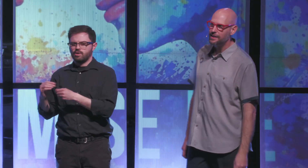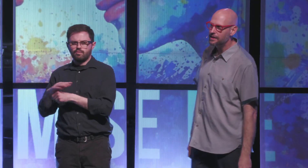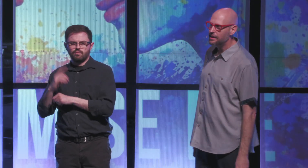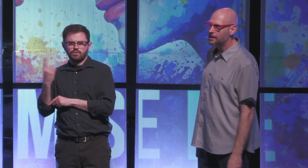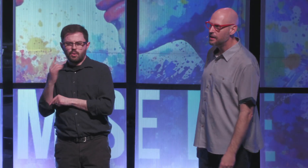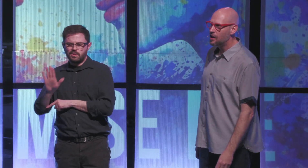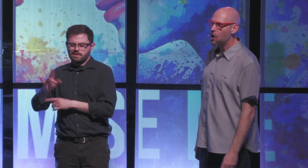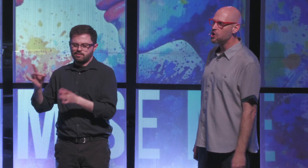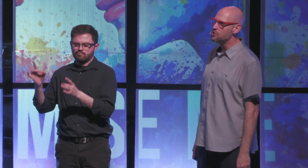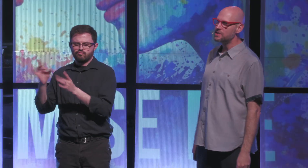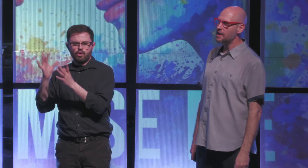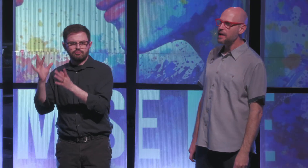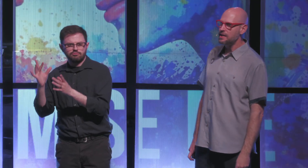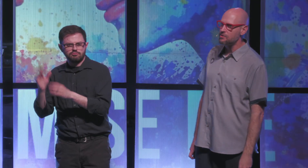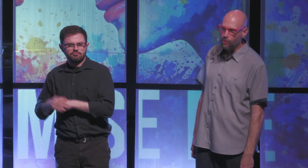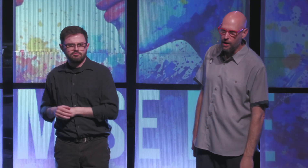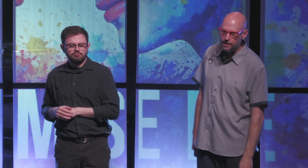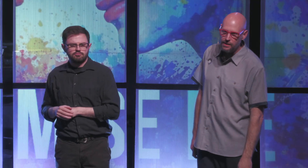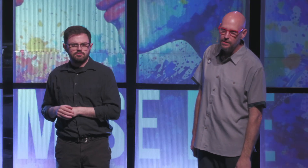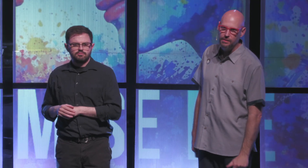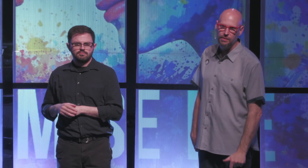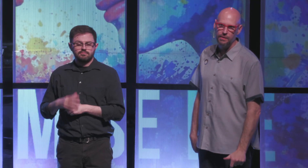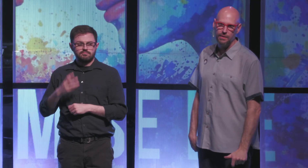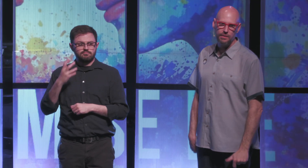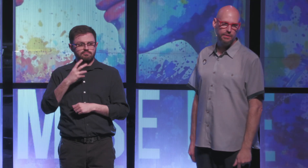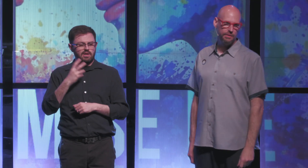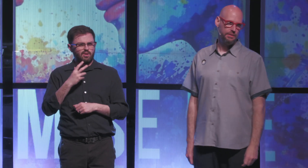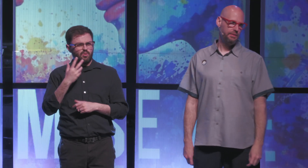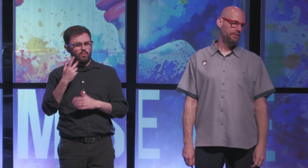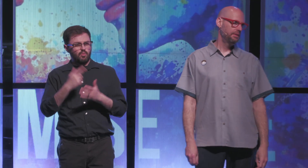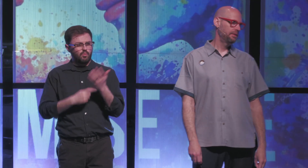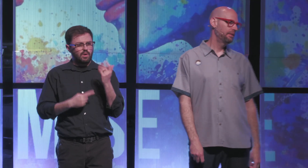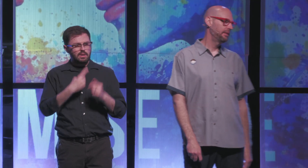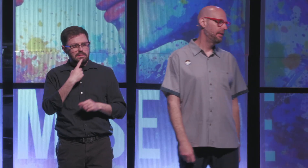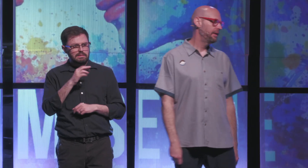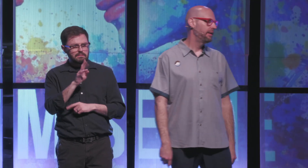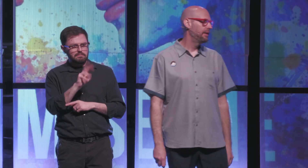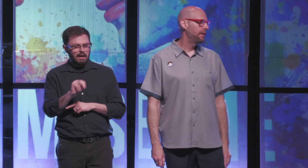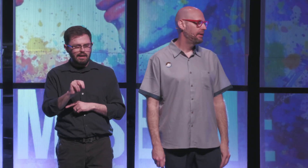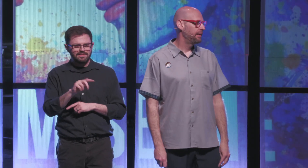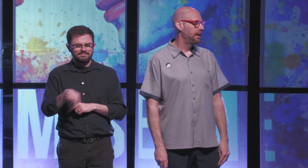What are you saying, Ryan?